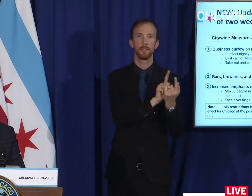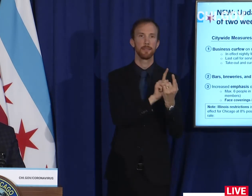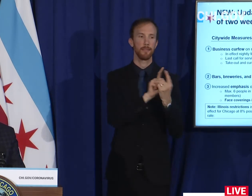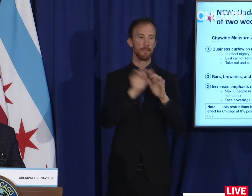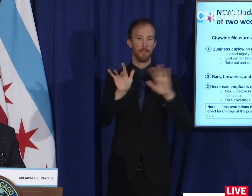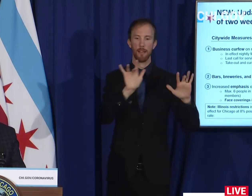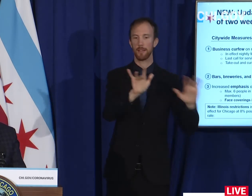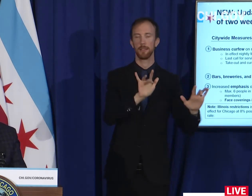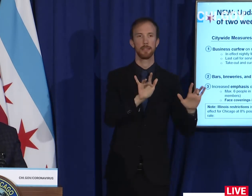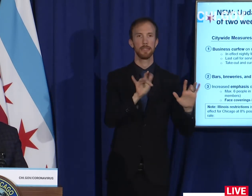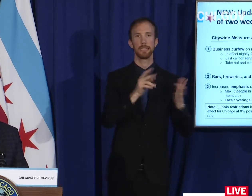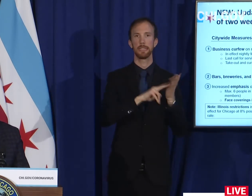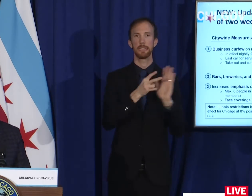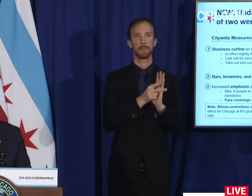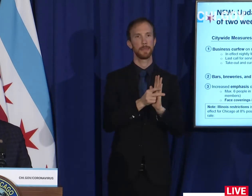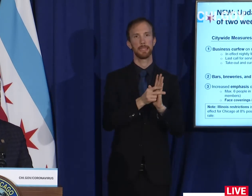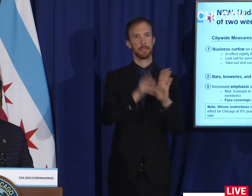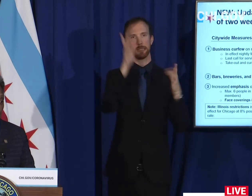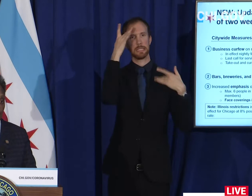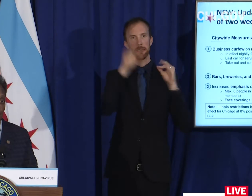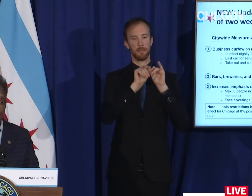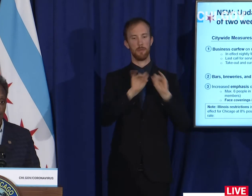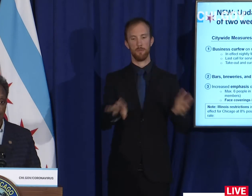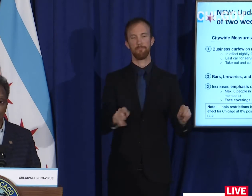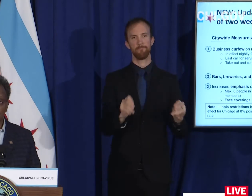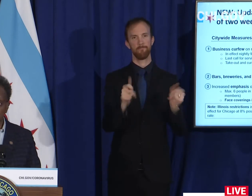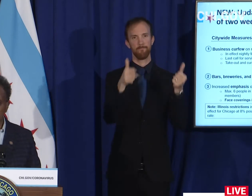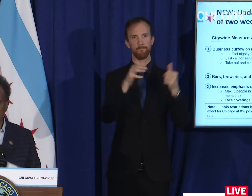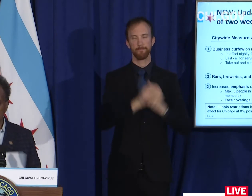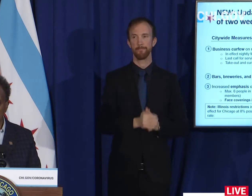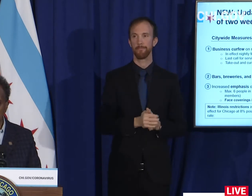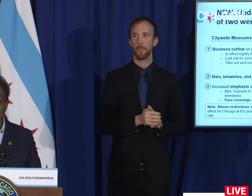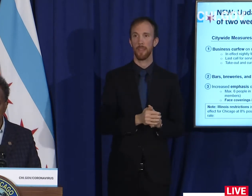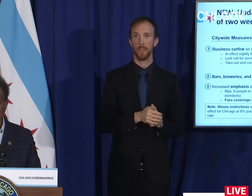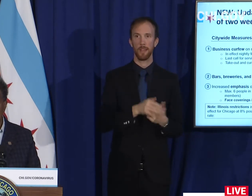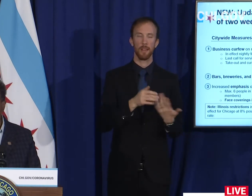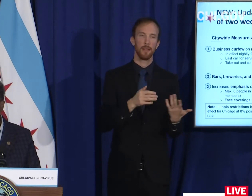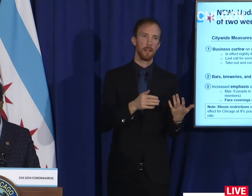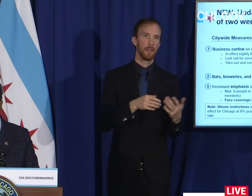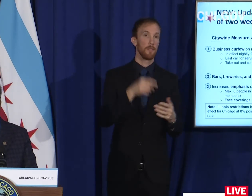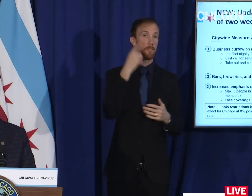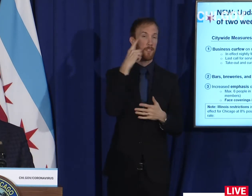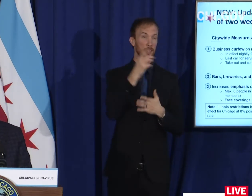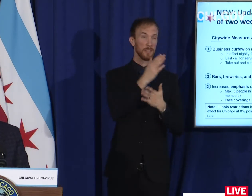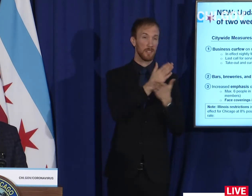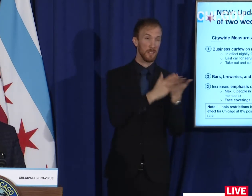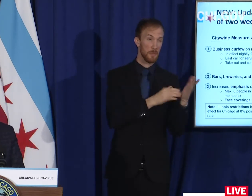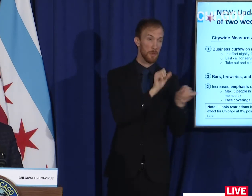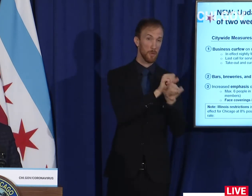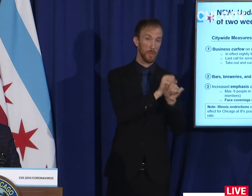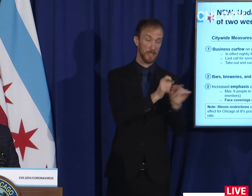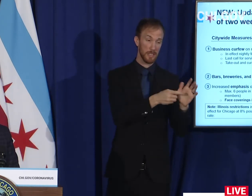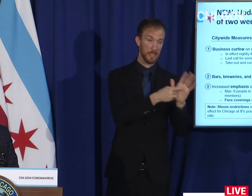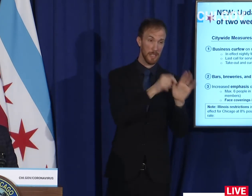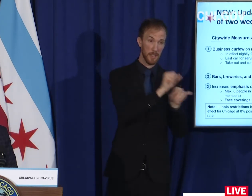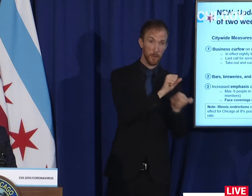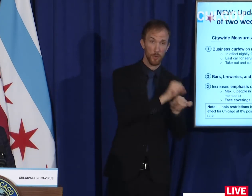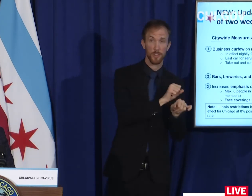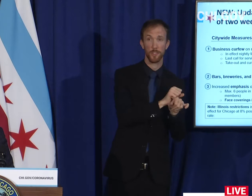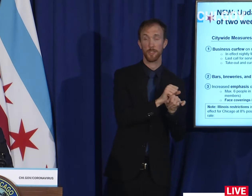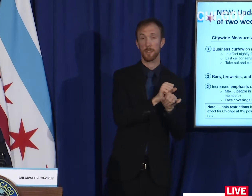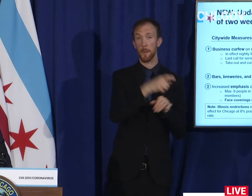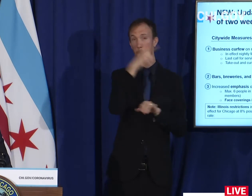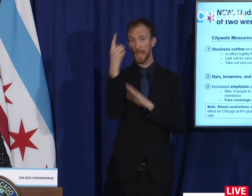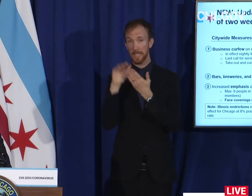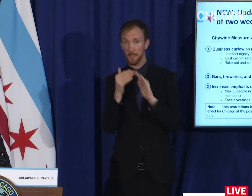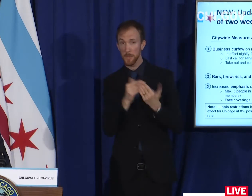And I know that's easier said than done for many, our essential workers, and particularly those in our Latinx and Black communities.